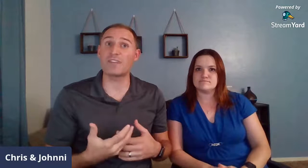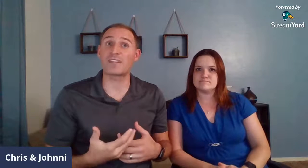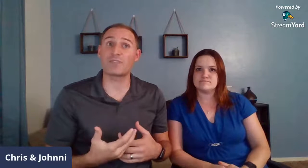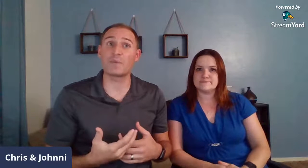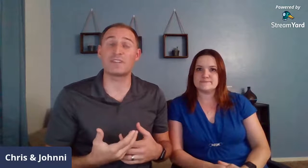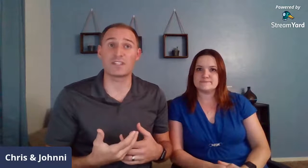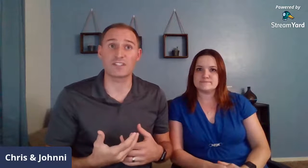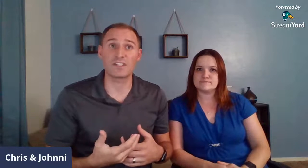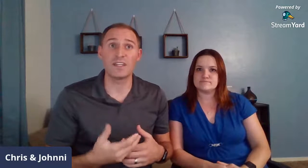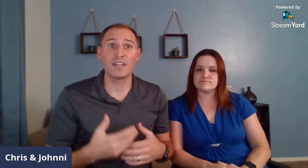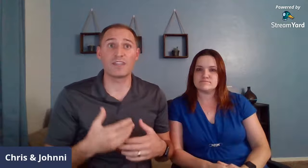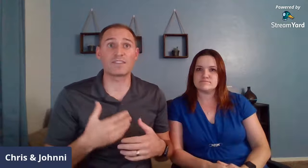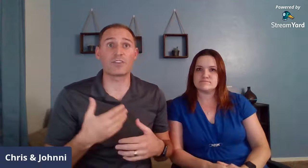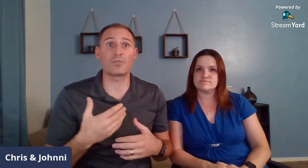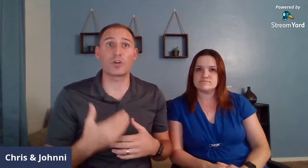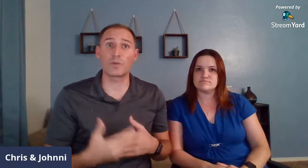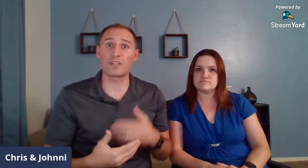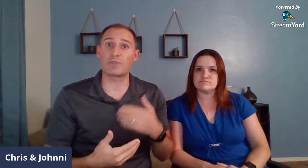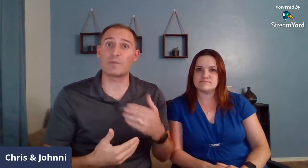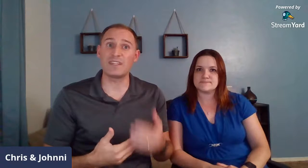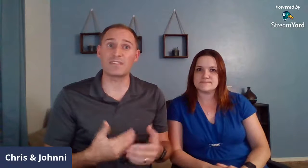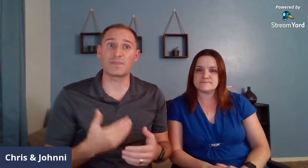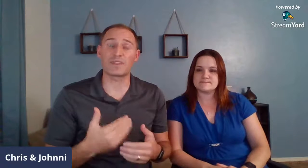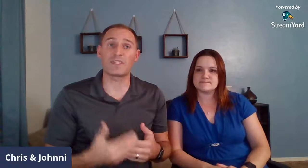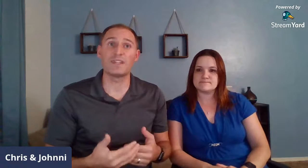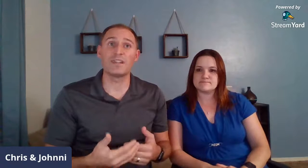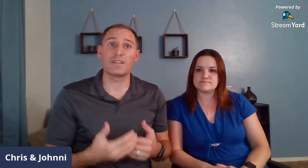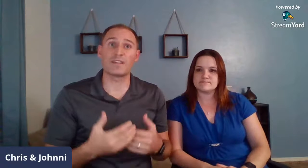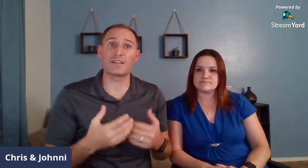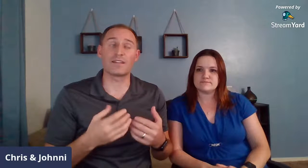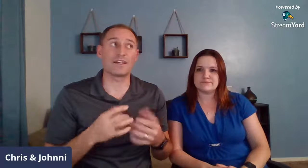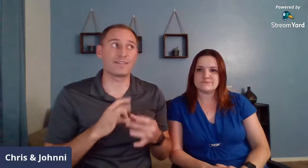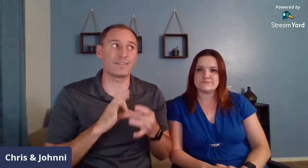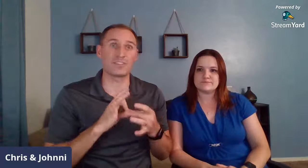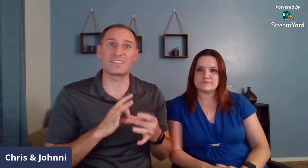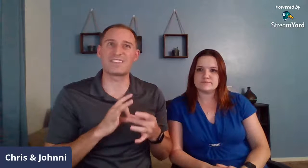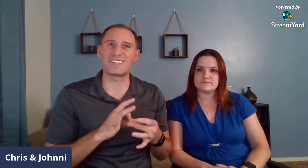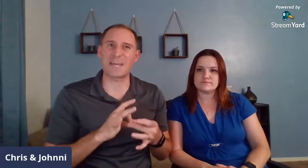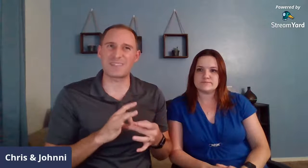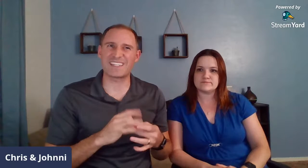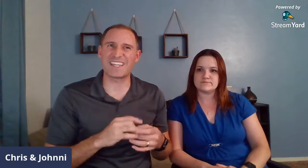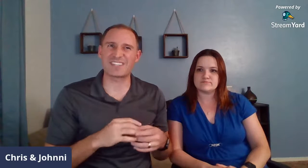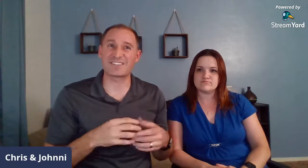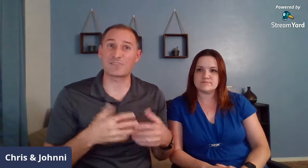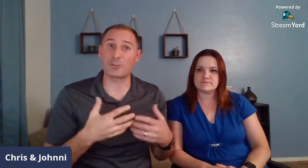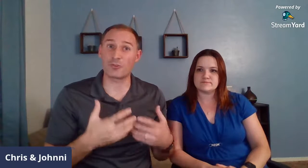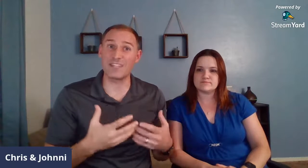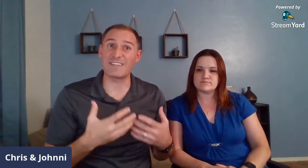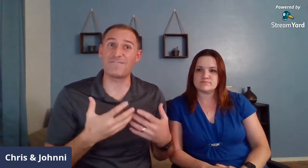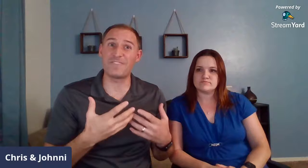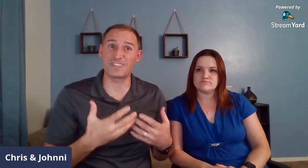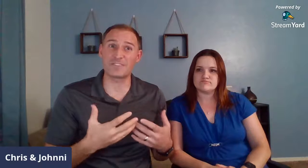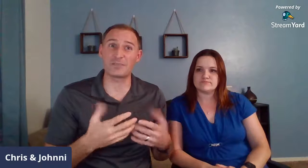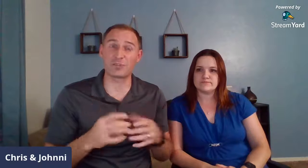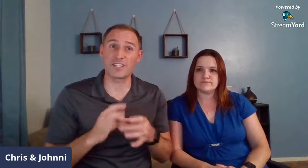that repetition. And so the more we can repeat something, those synaptic connections create a physical bridge.